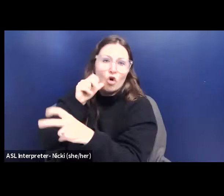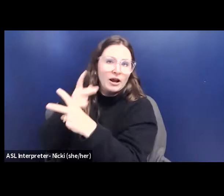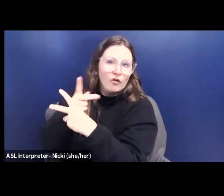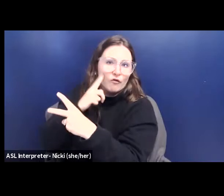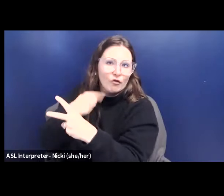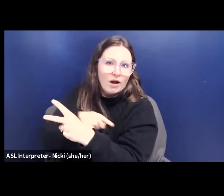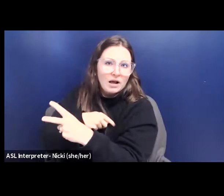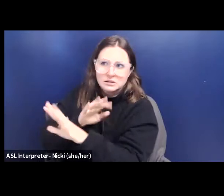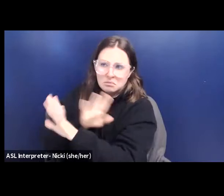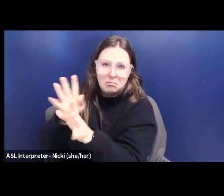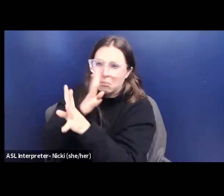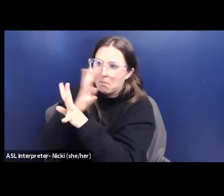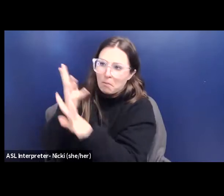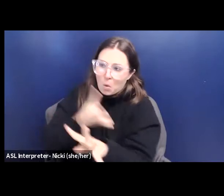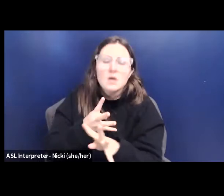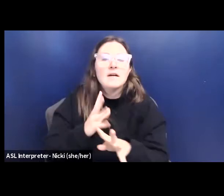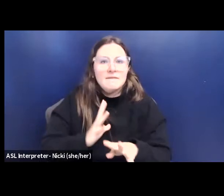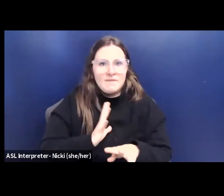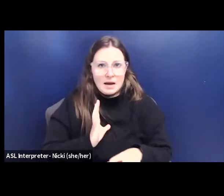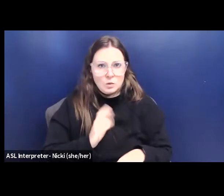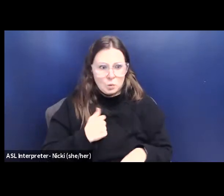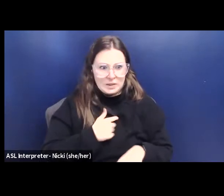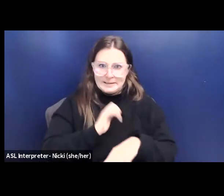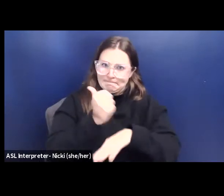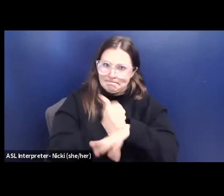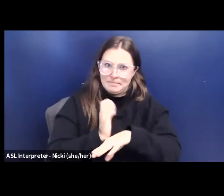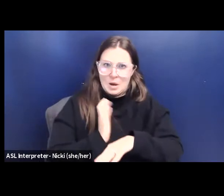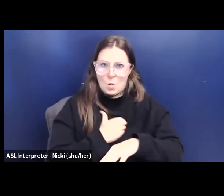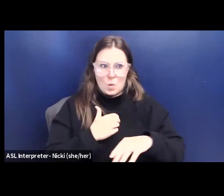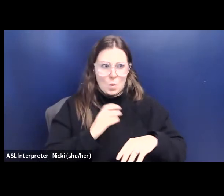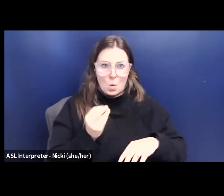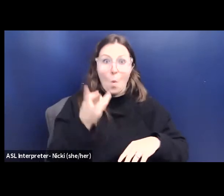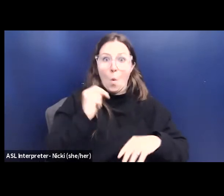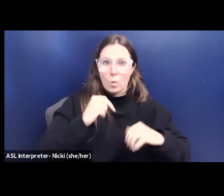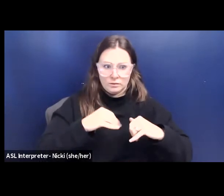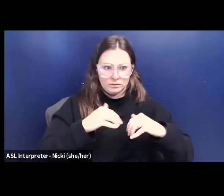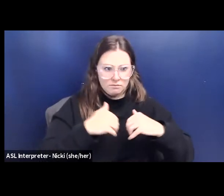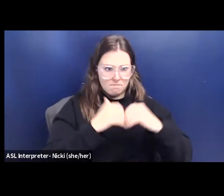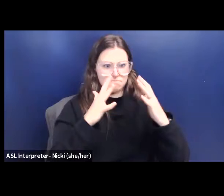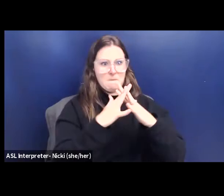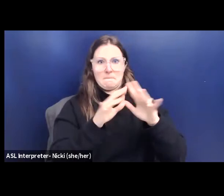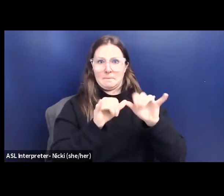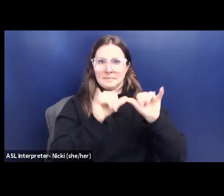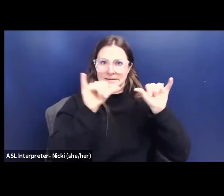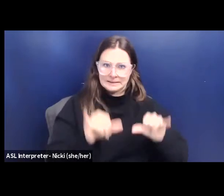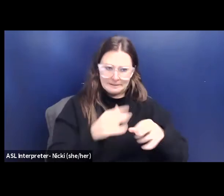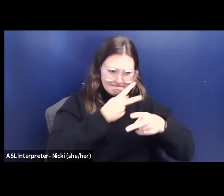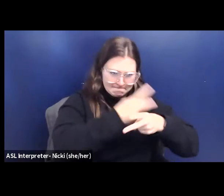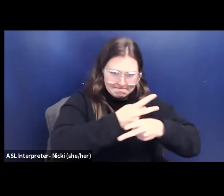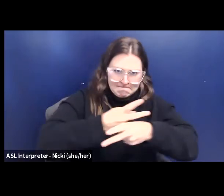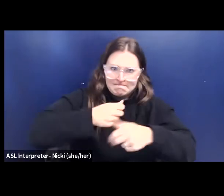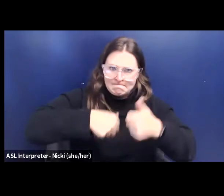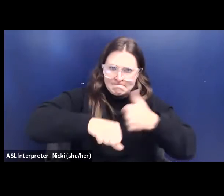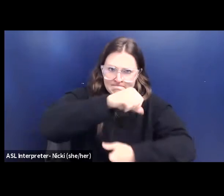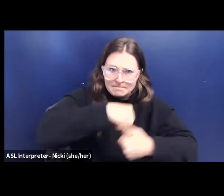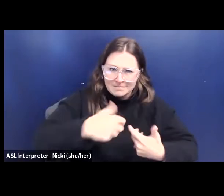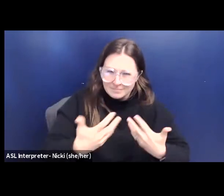of the communities that have experienced marginalization and harm, it's really,